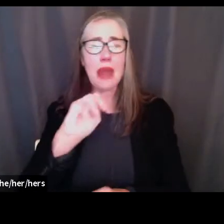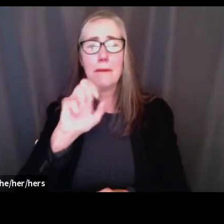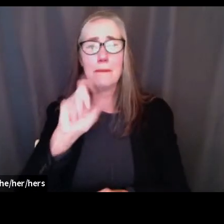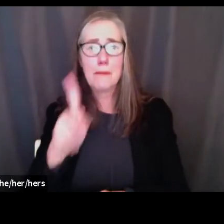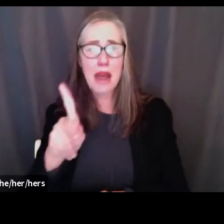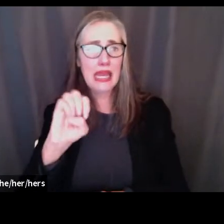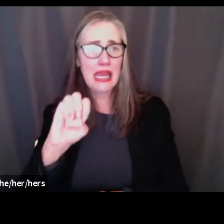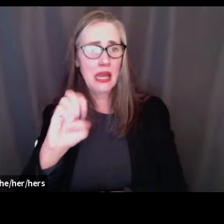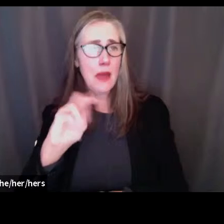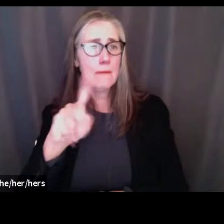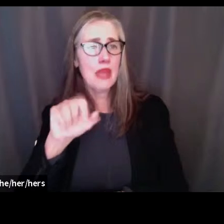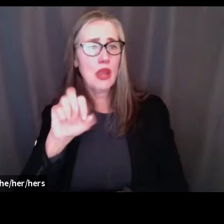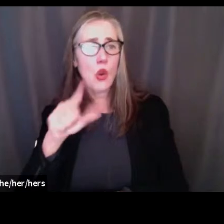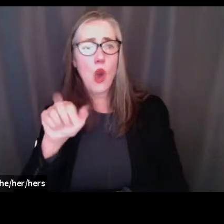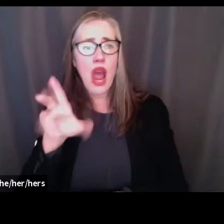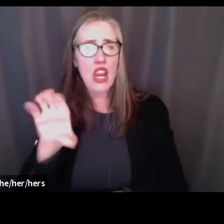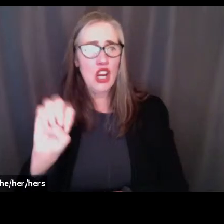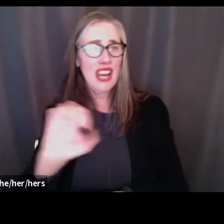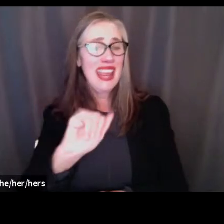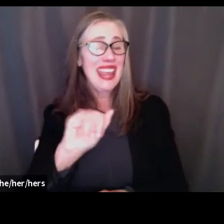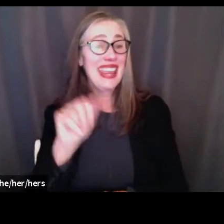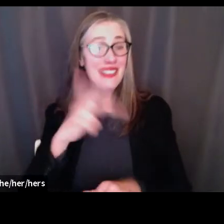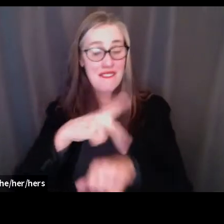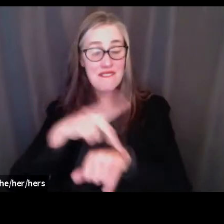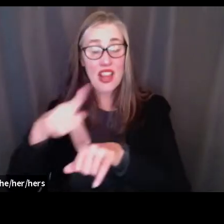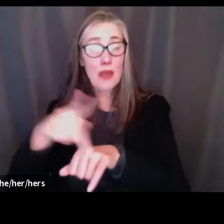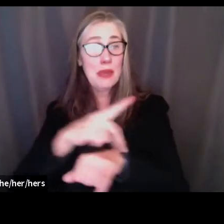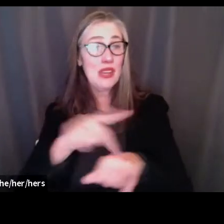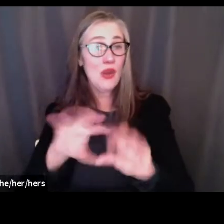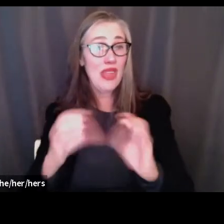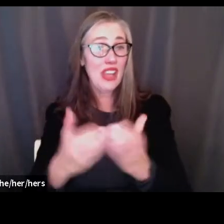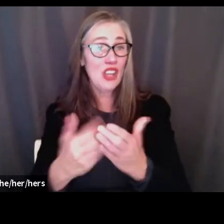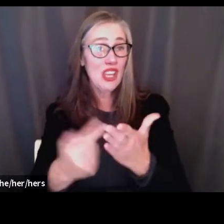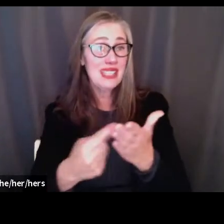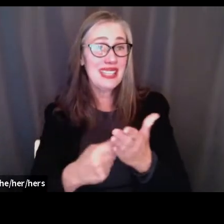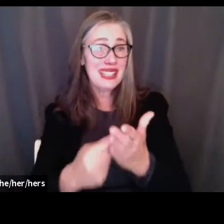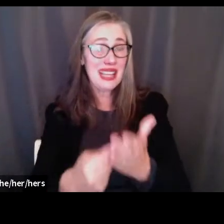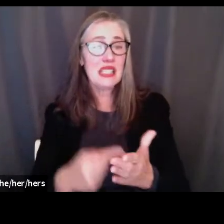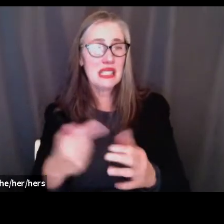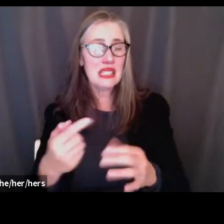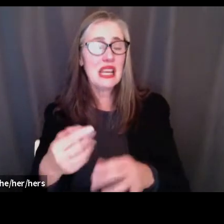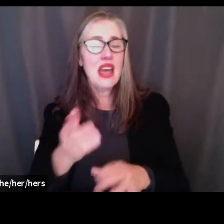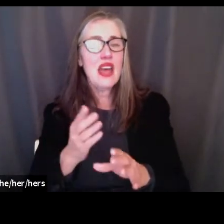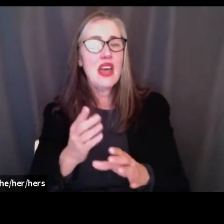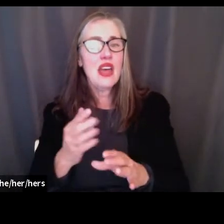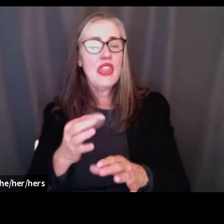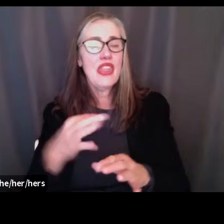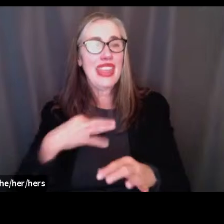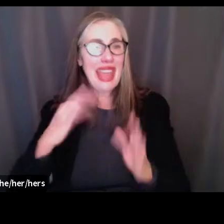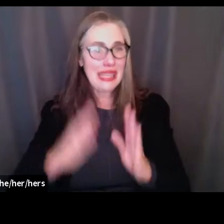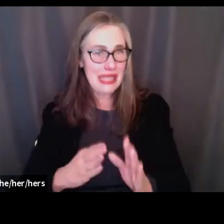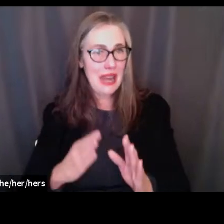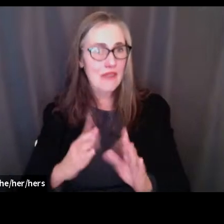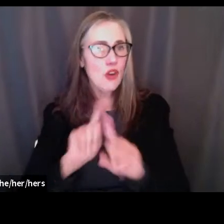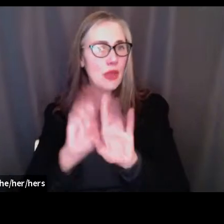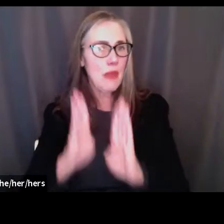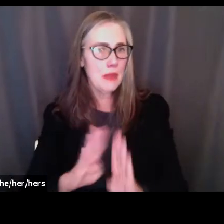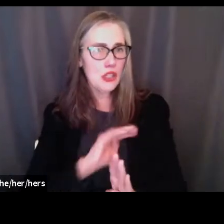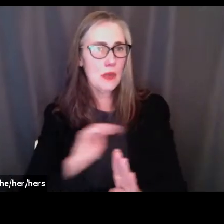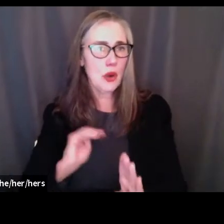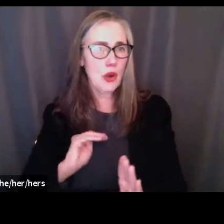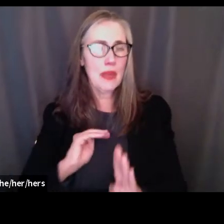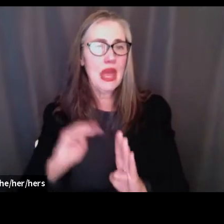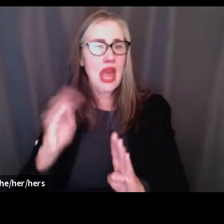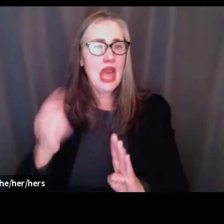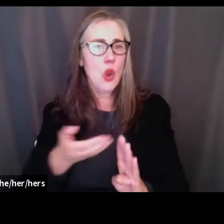In the Filipino American Caucus, the Filipino Caucus discussed our upcoming candidate boot camp and mentorship program and hosted a panel on